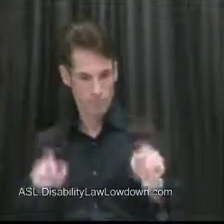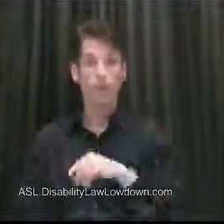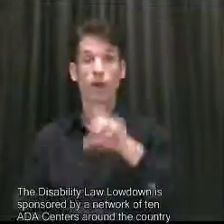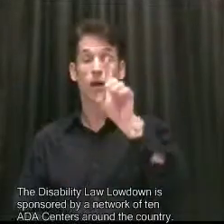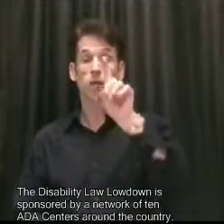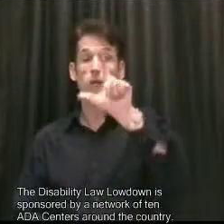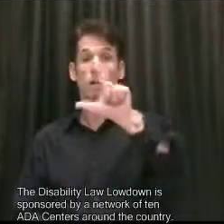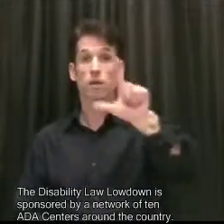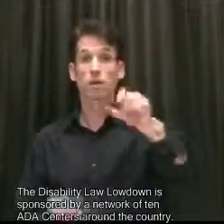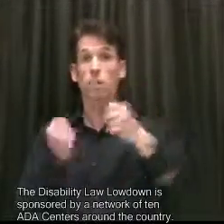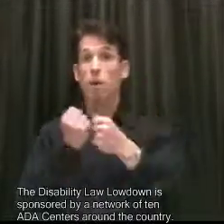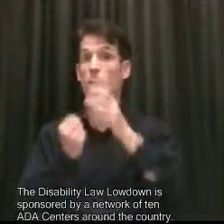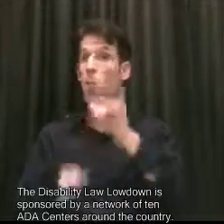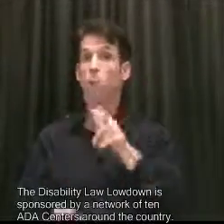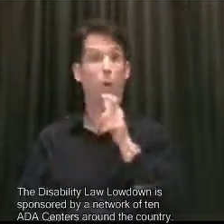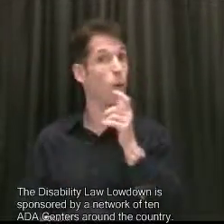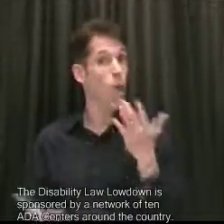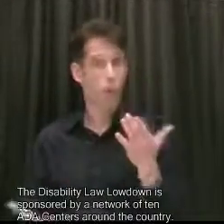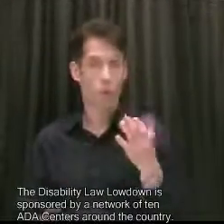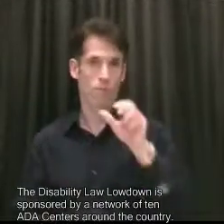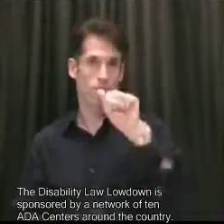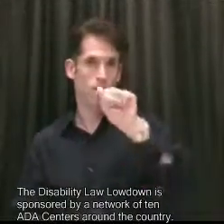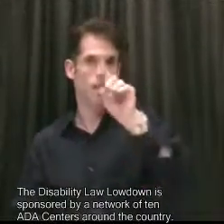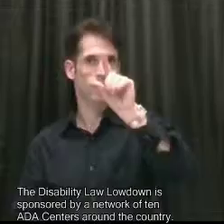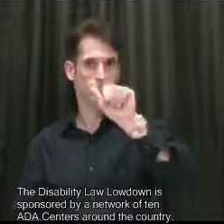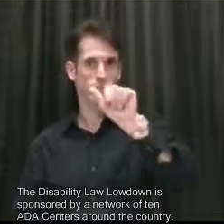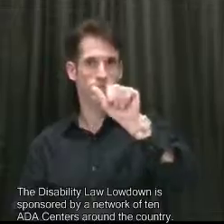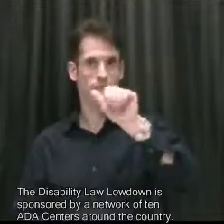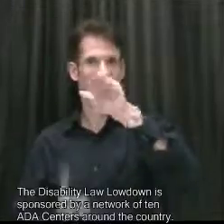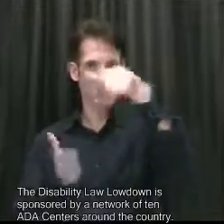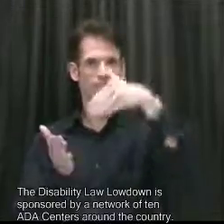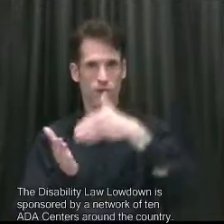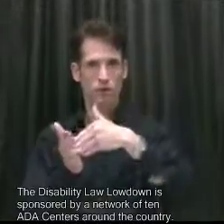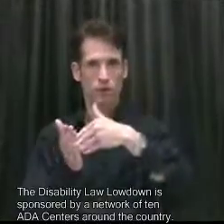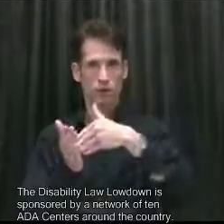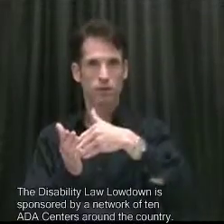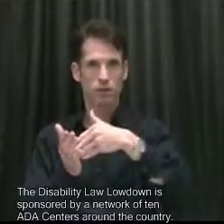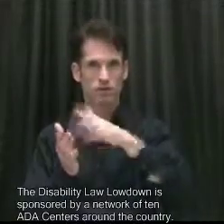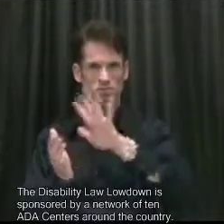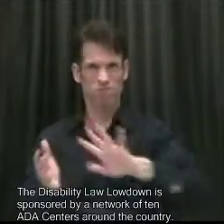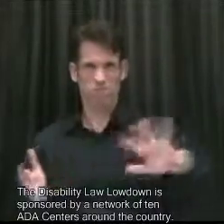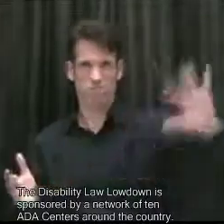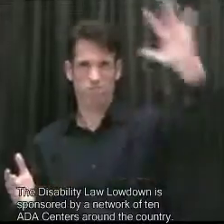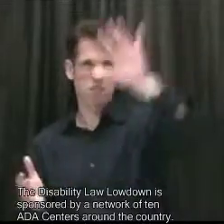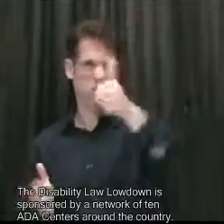The Disability Law Lowdown is sponsored by a network of 10 ADA centers around the country.